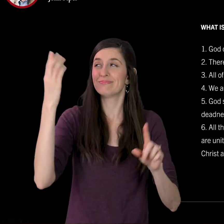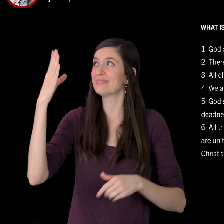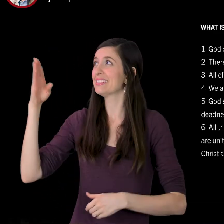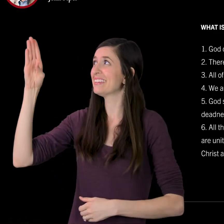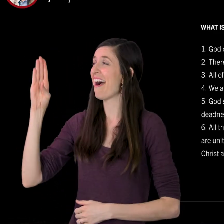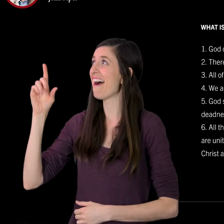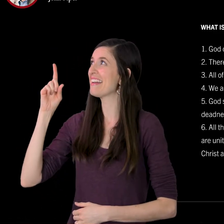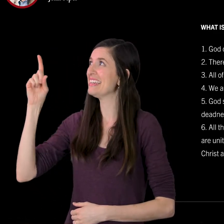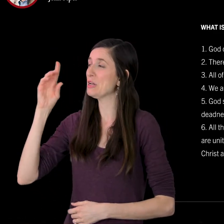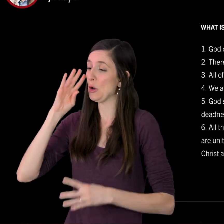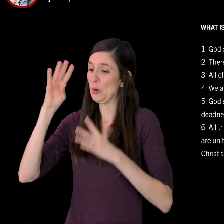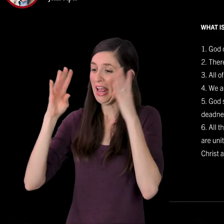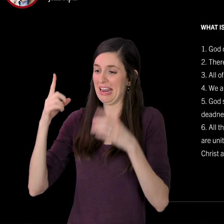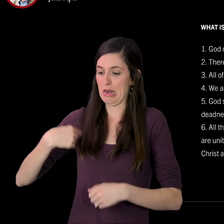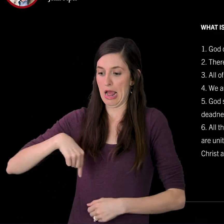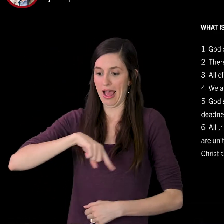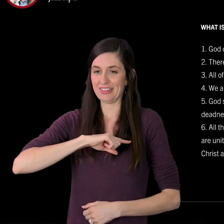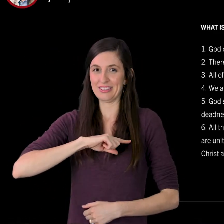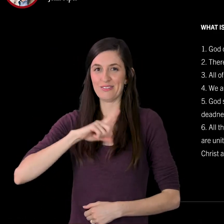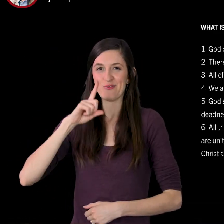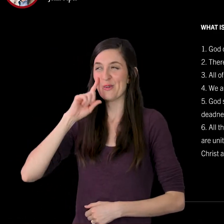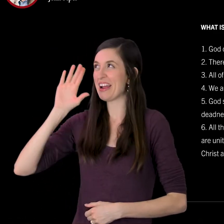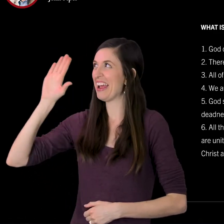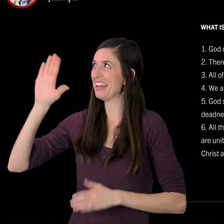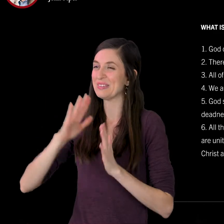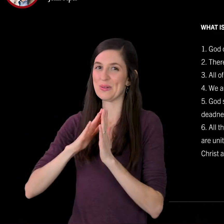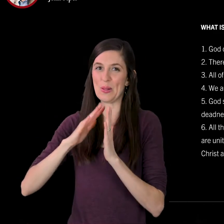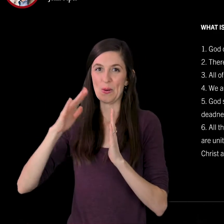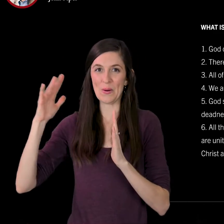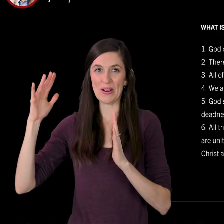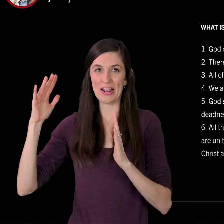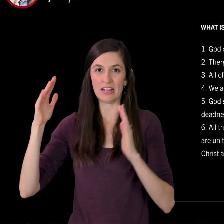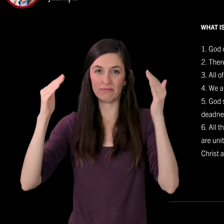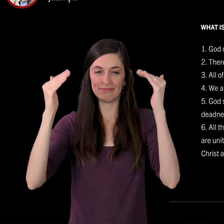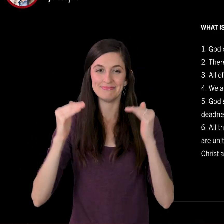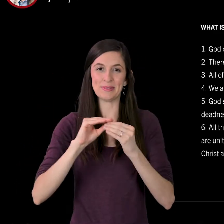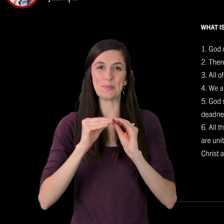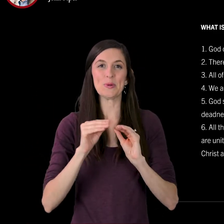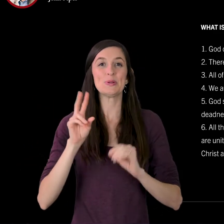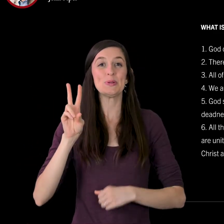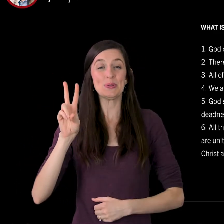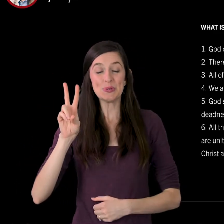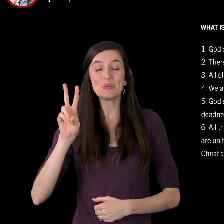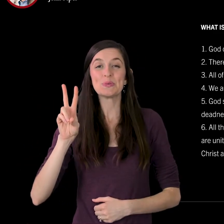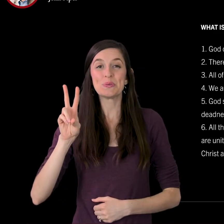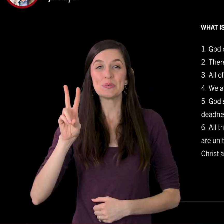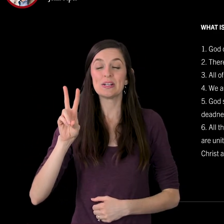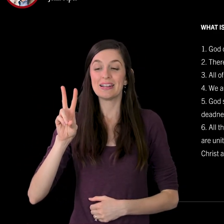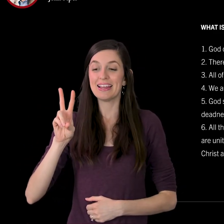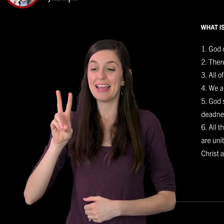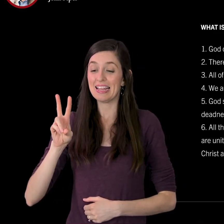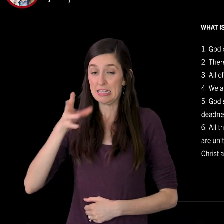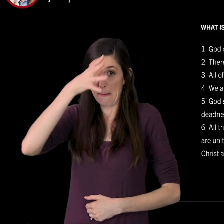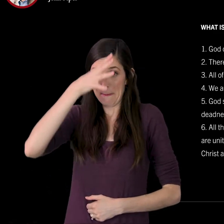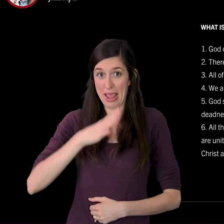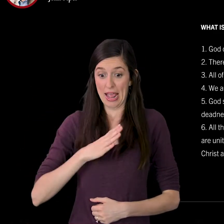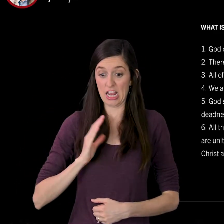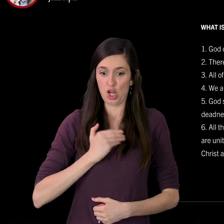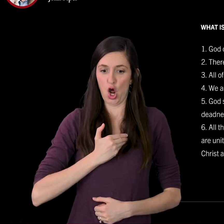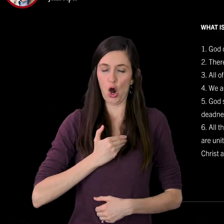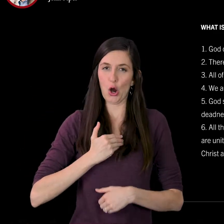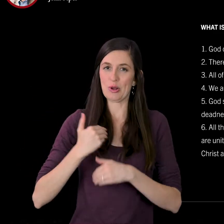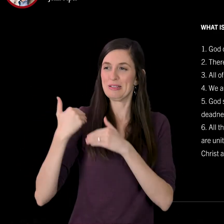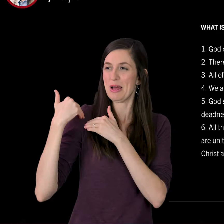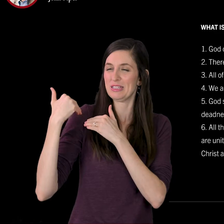God created us for His glory. Therefore, number two, it is